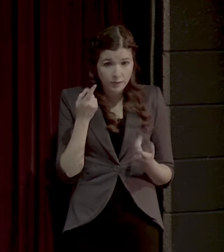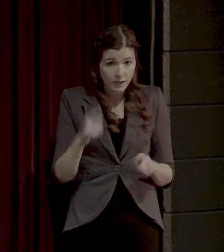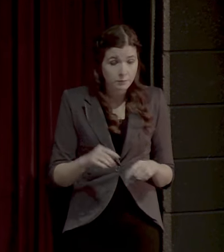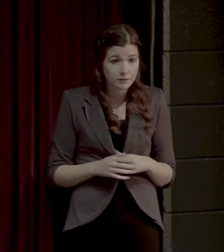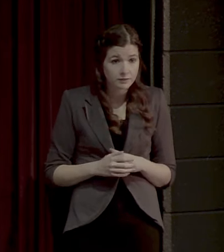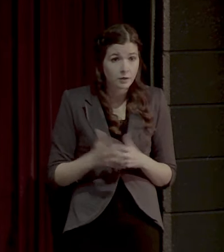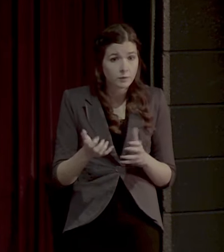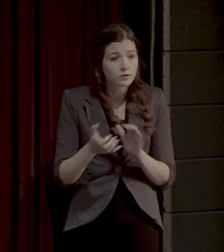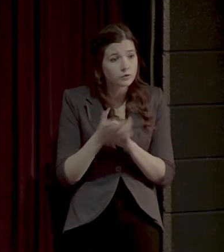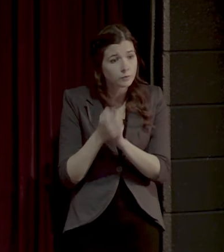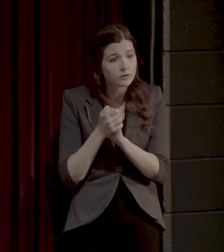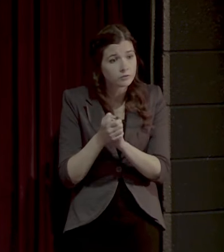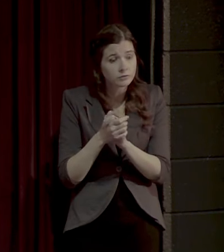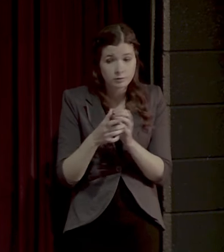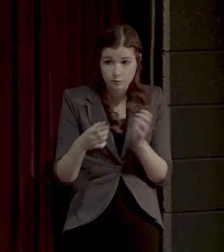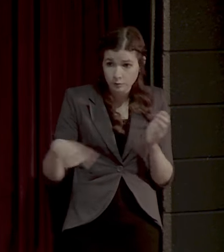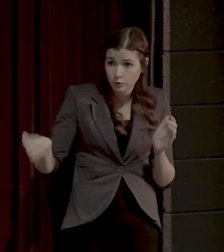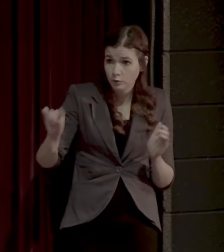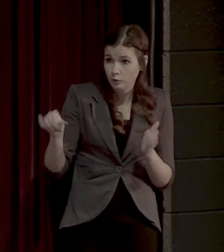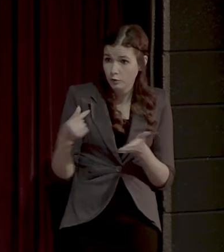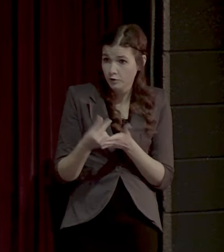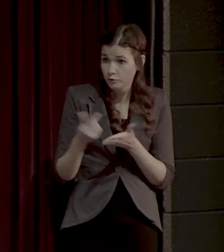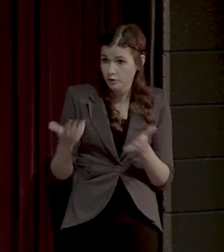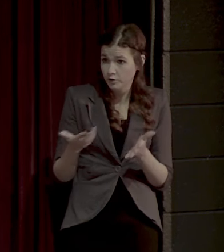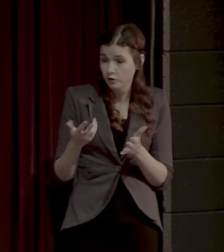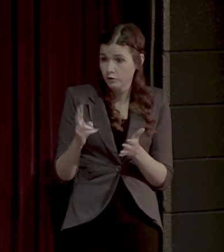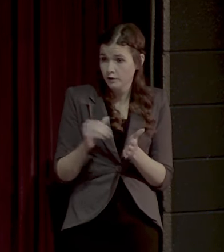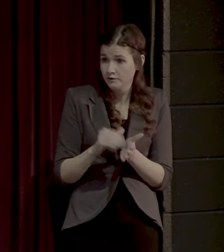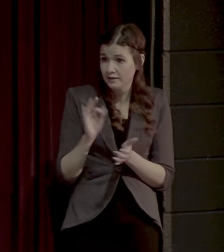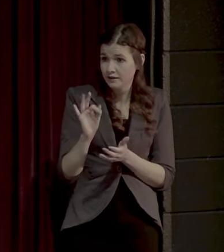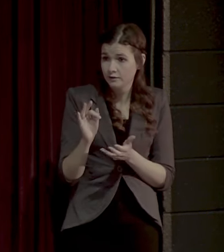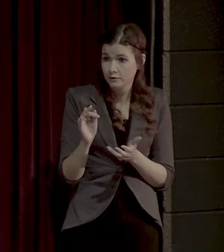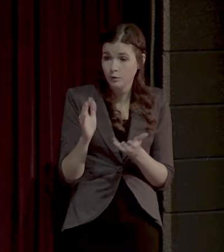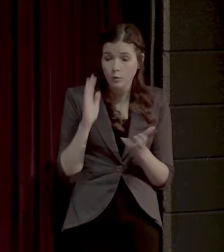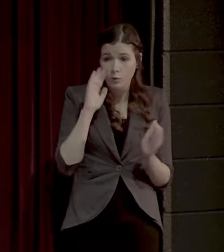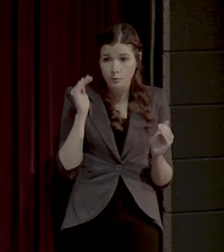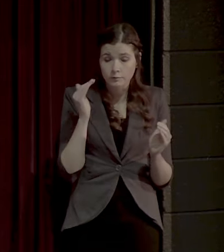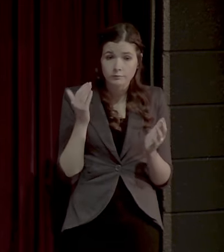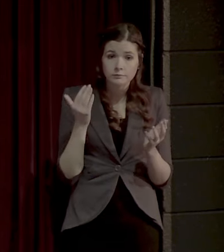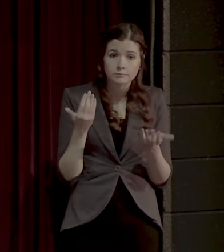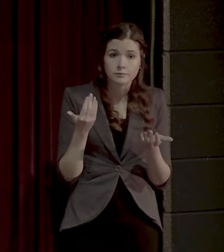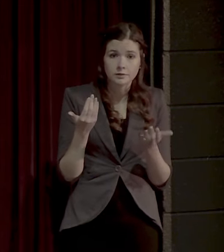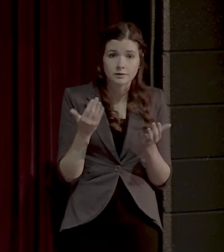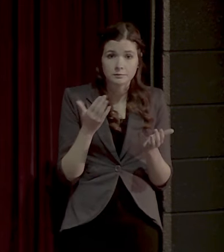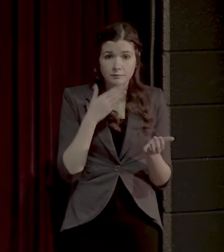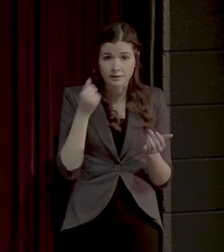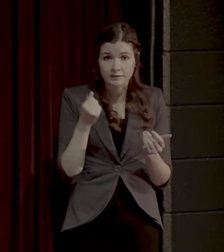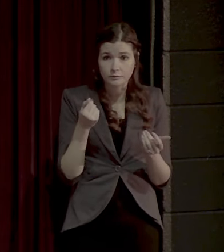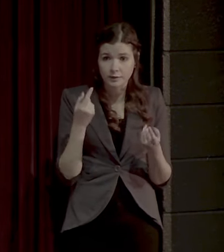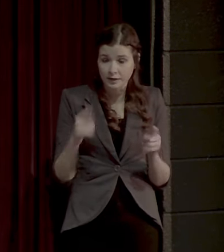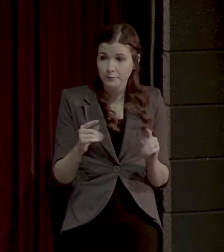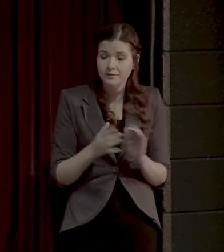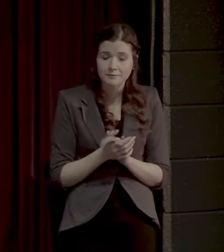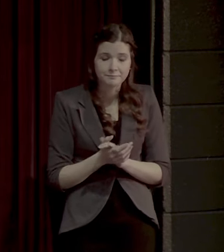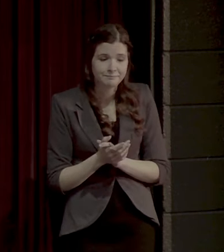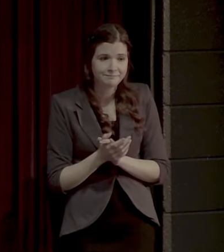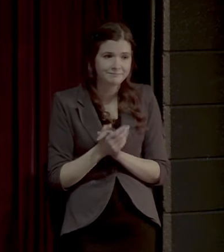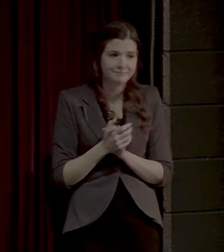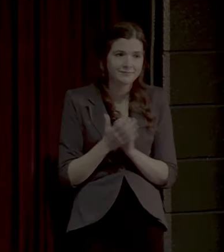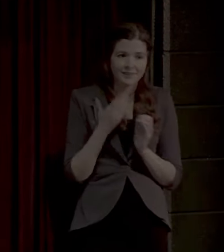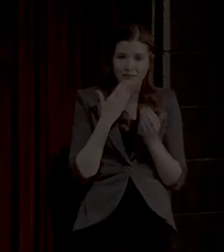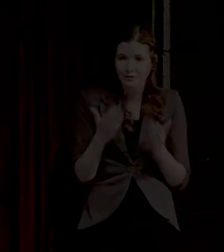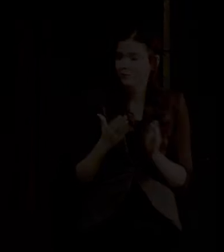I'd like to congratulate all that are graduating in 2019 and wish you all the best with your future endeavors. Thank you.